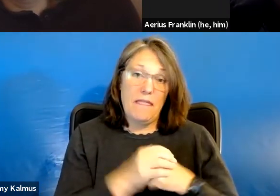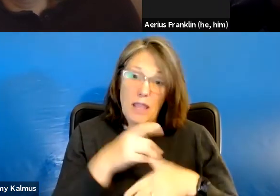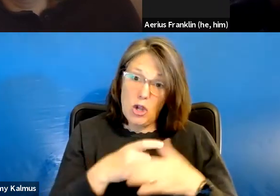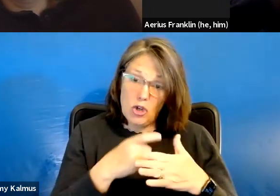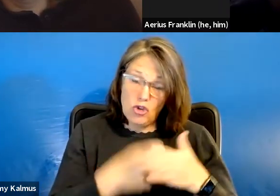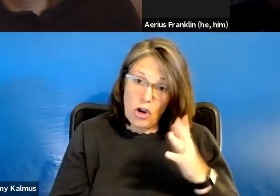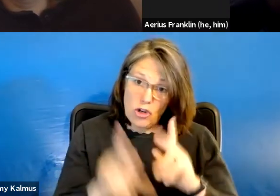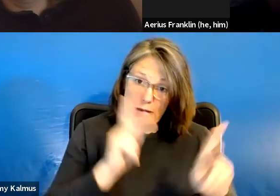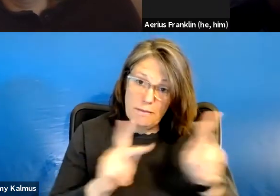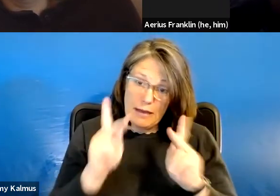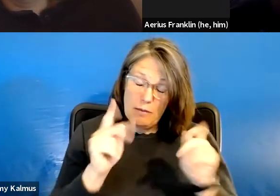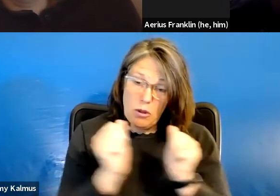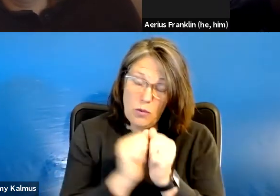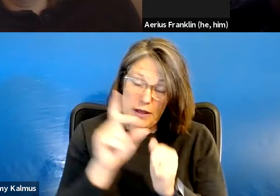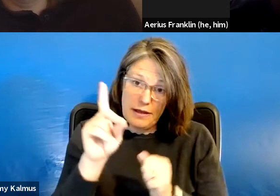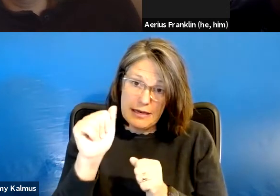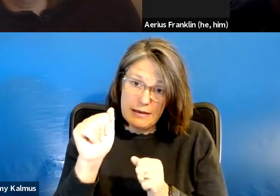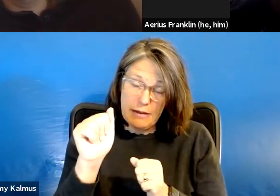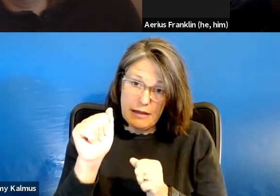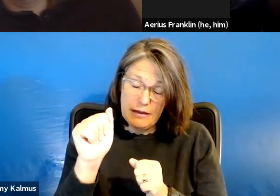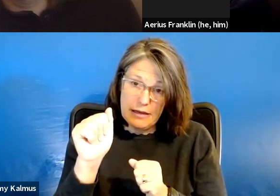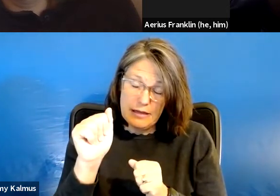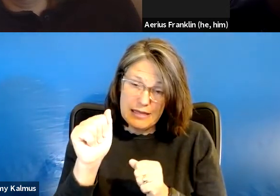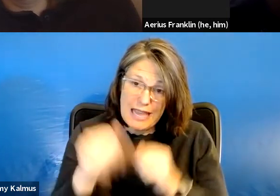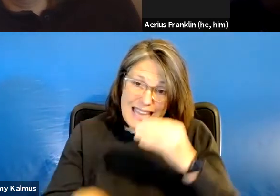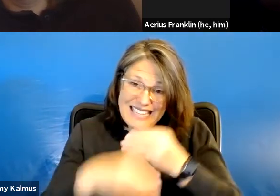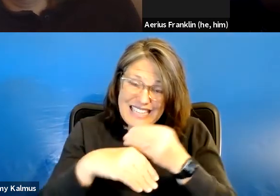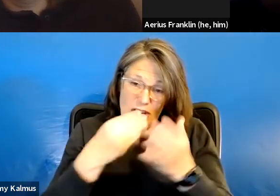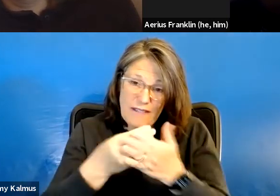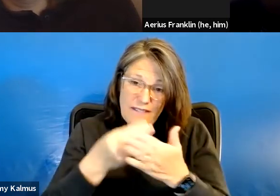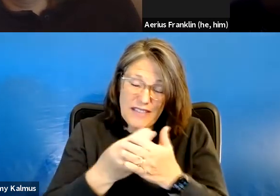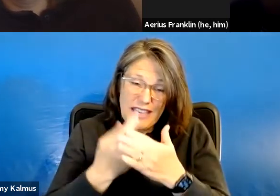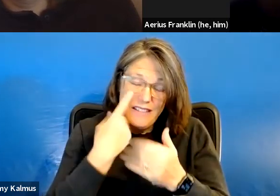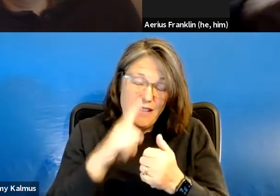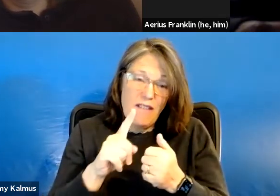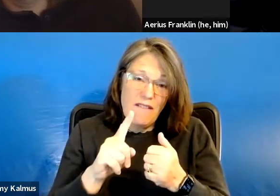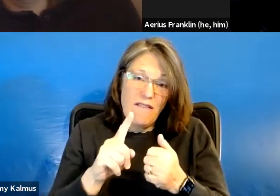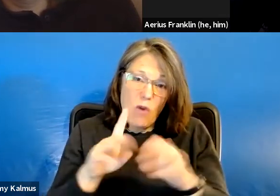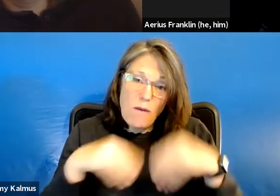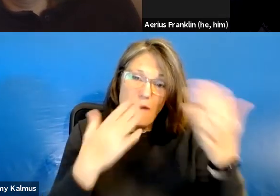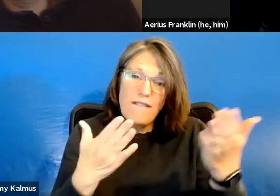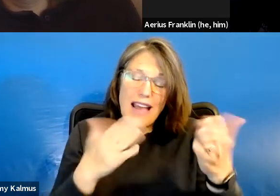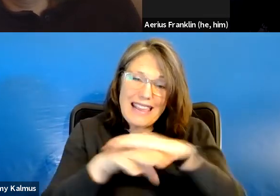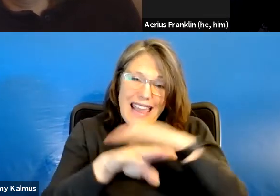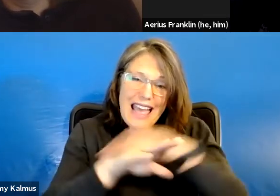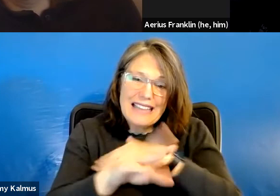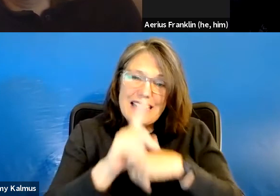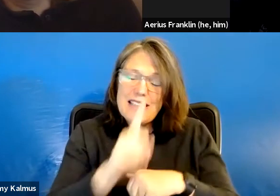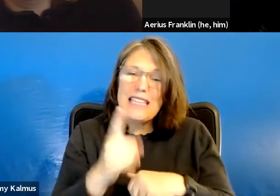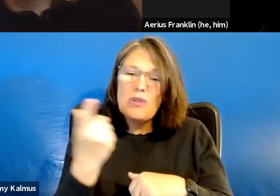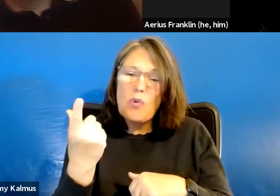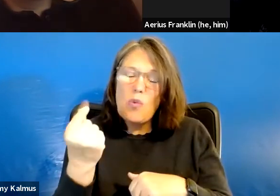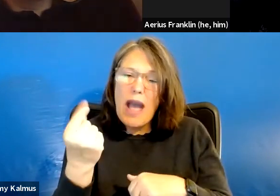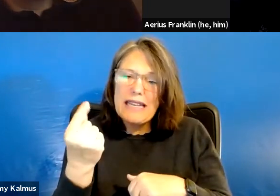Charging people with disabilities additional fees for providing access is considered